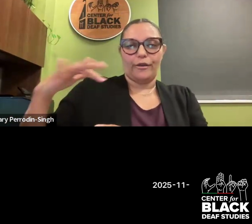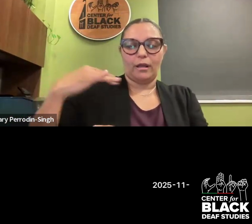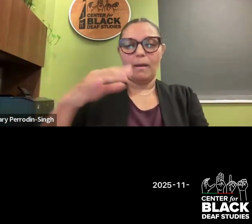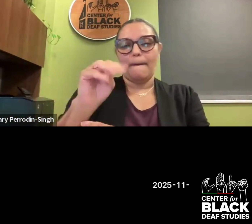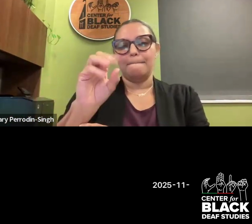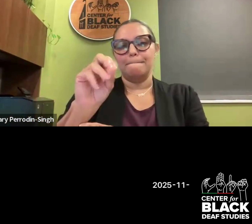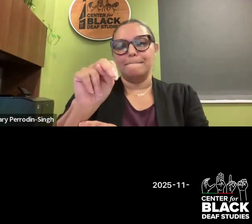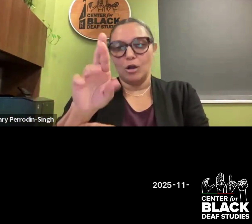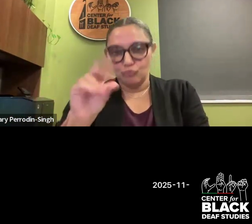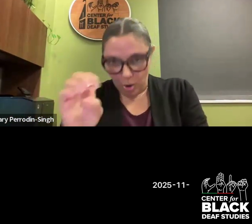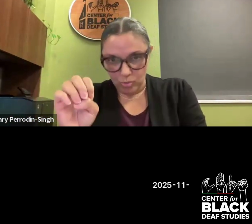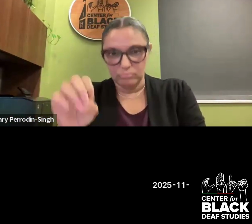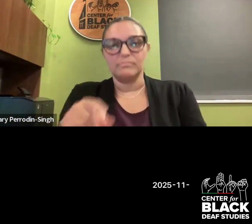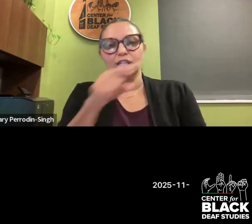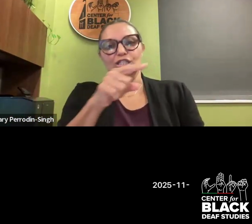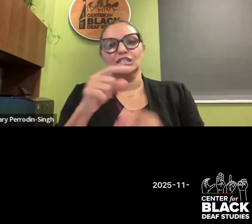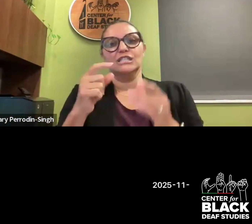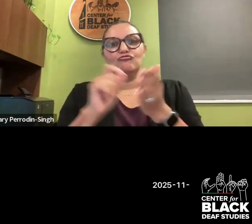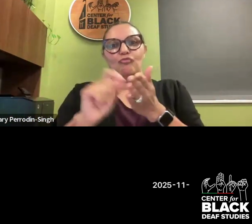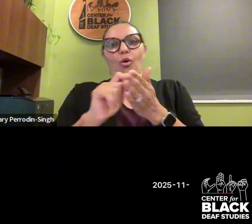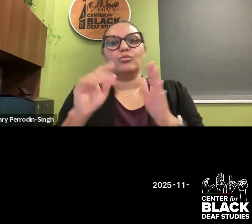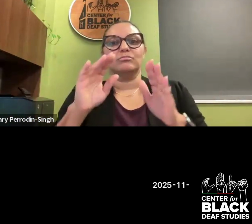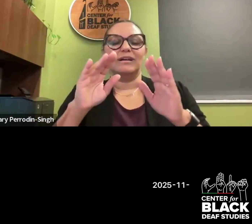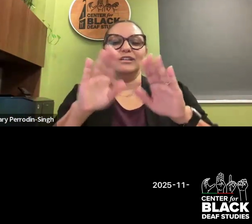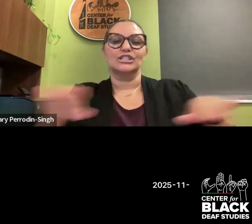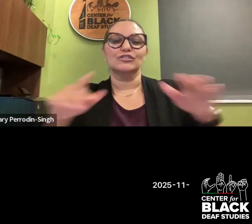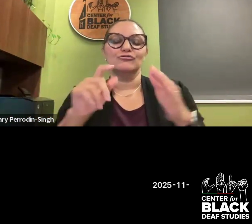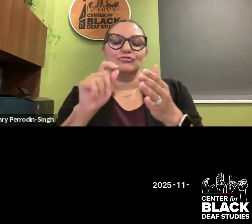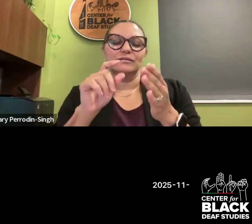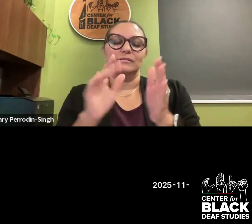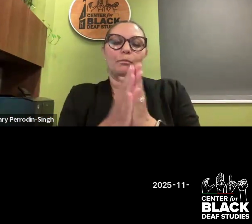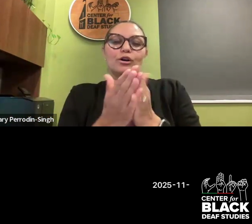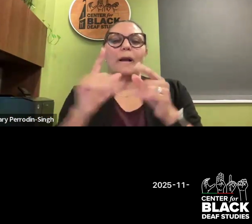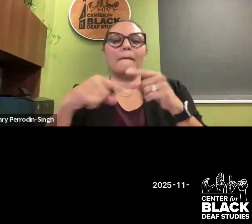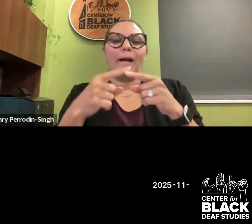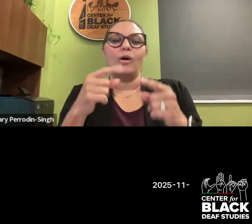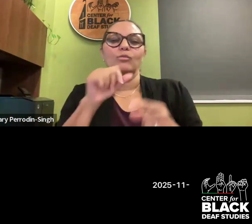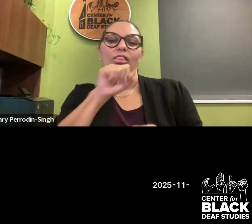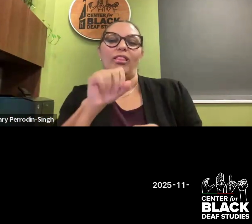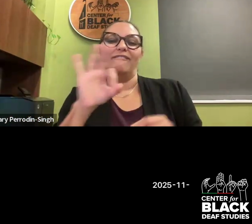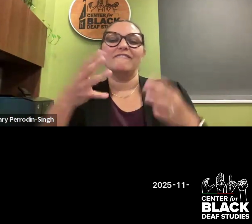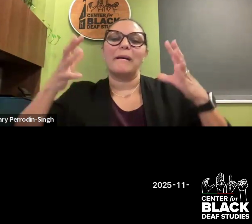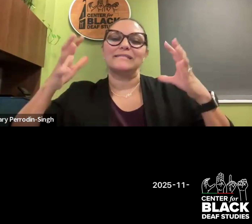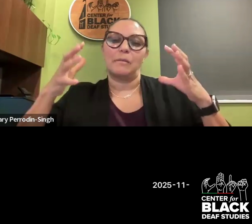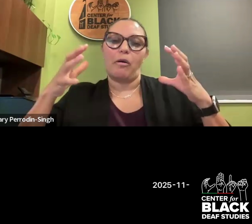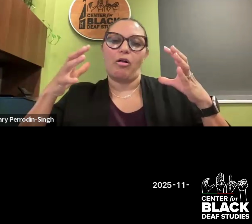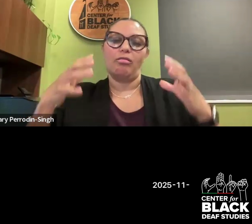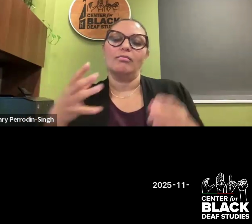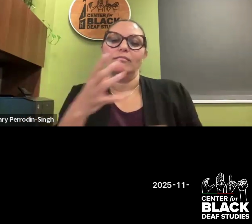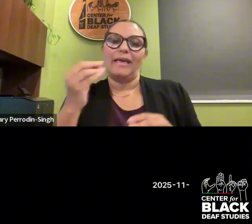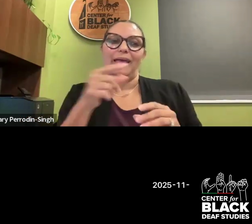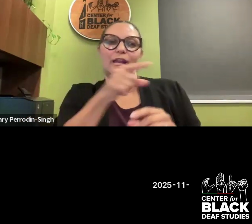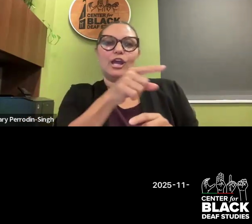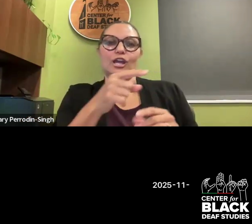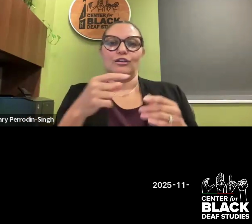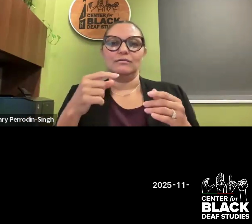Victorica Monroe. And so Victorica actually wrote a children's book called The Love